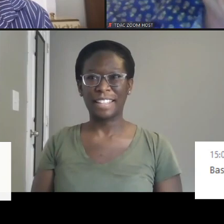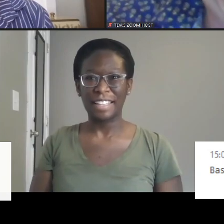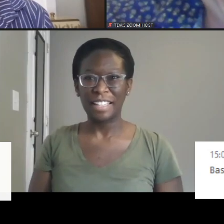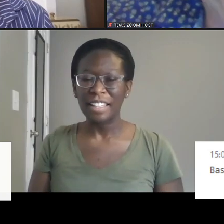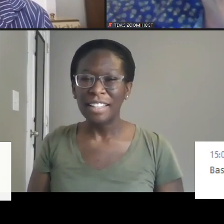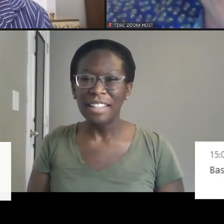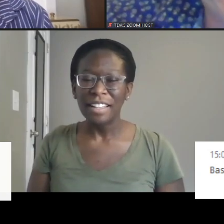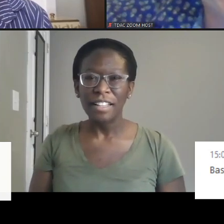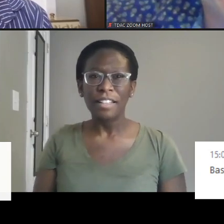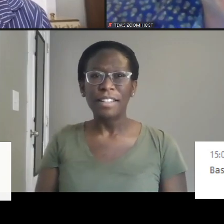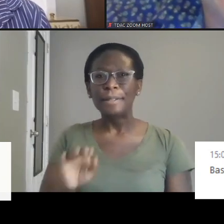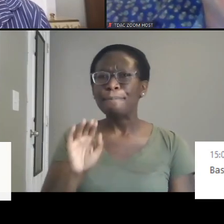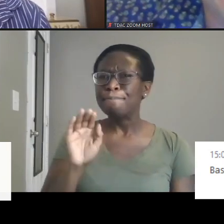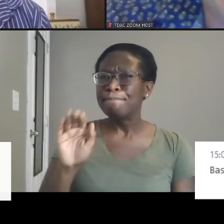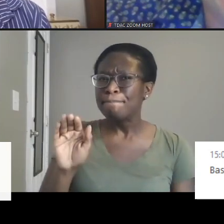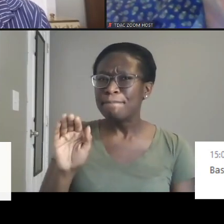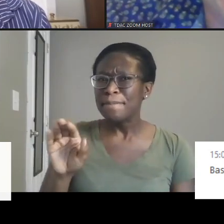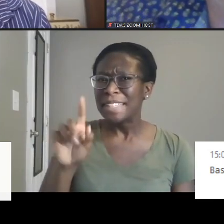Okay.